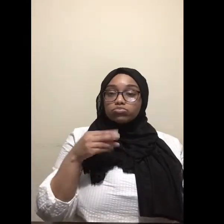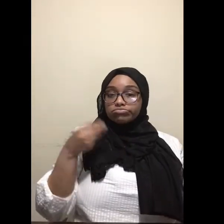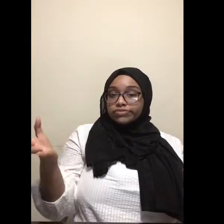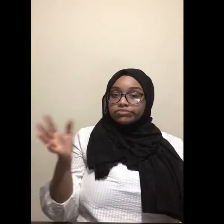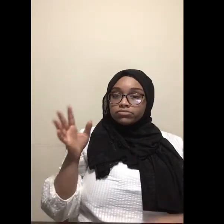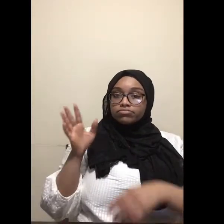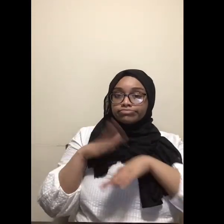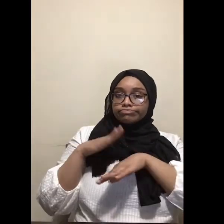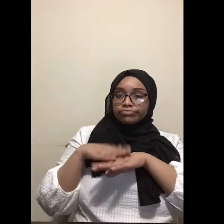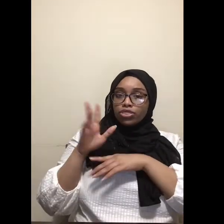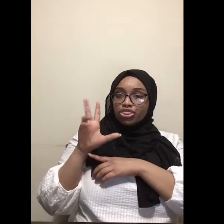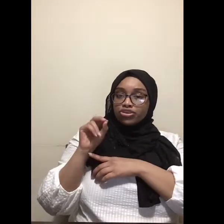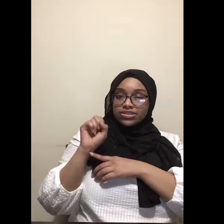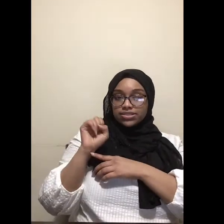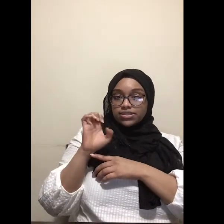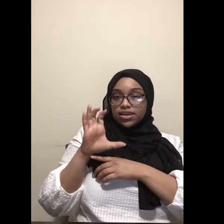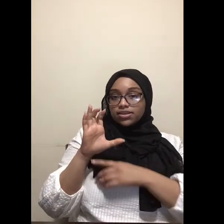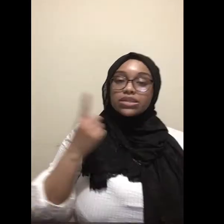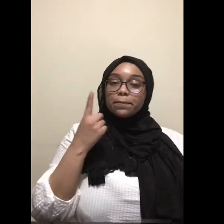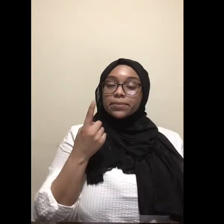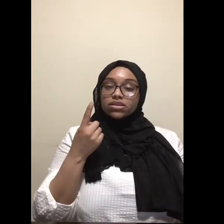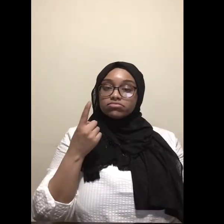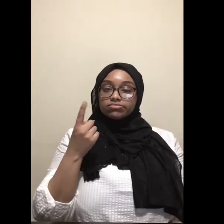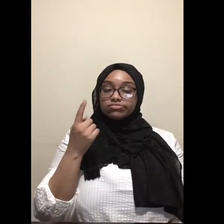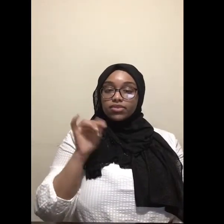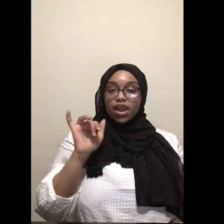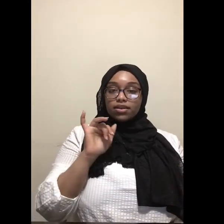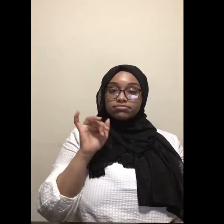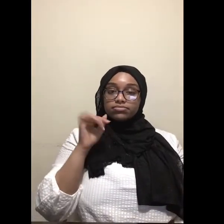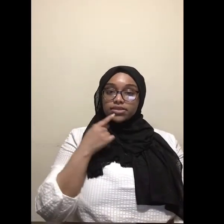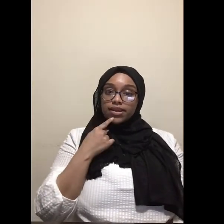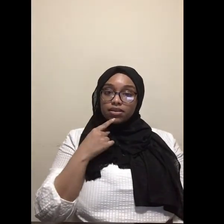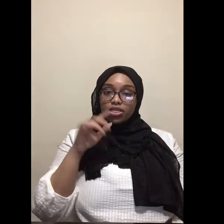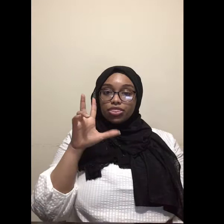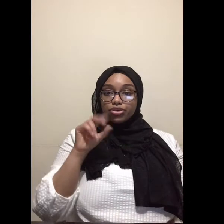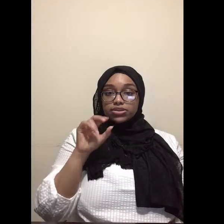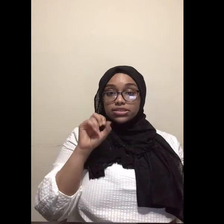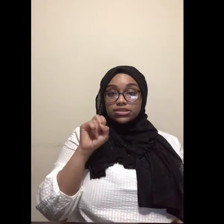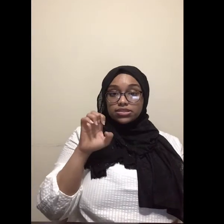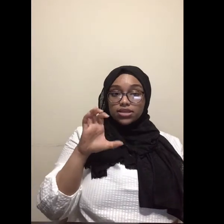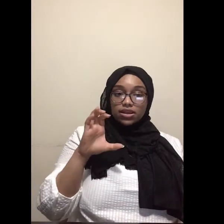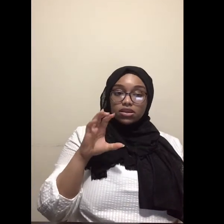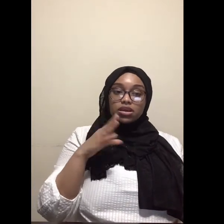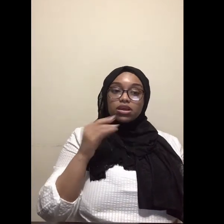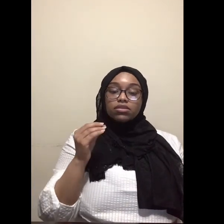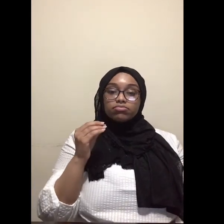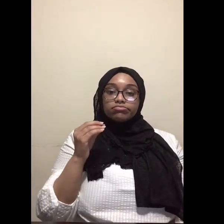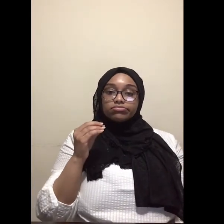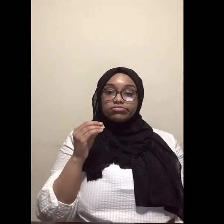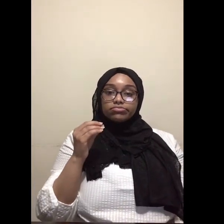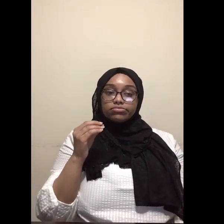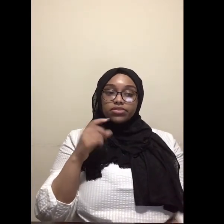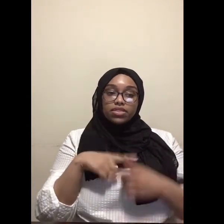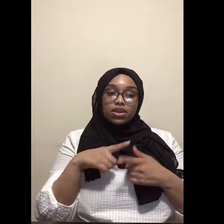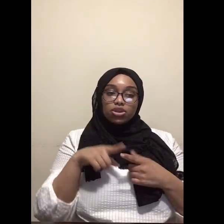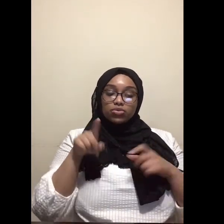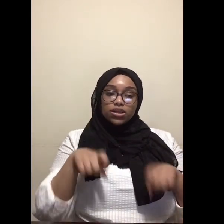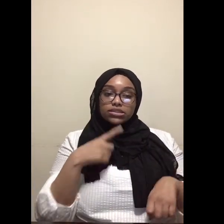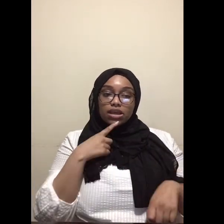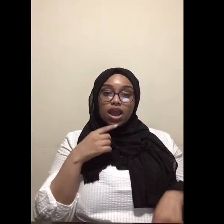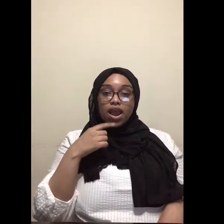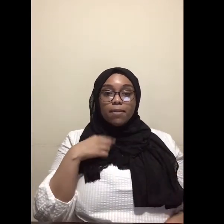say, okay, I'm going to have to stop you here because your 3 minutes is up and we'd like to move on to the next